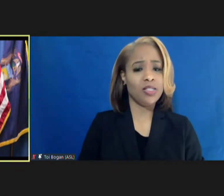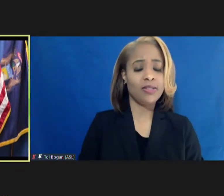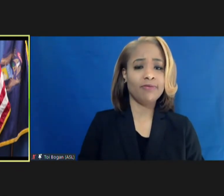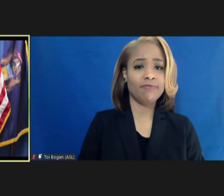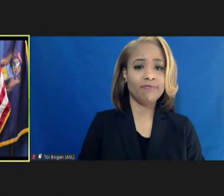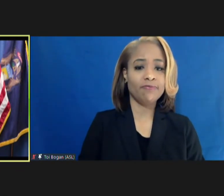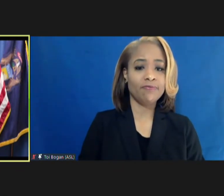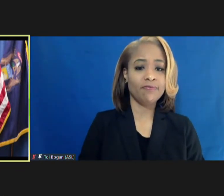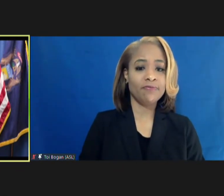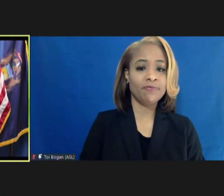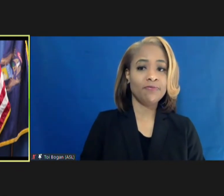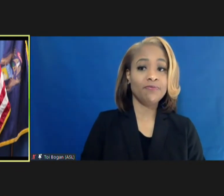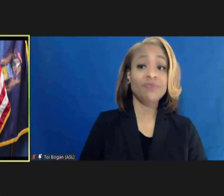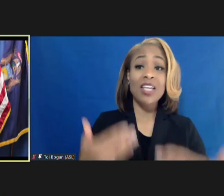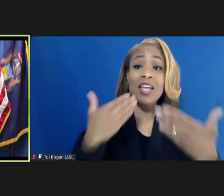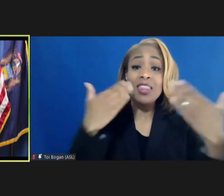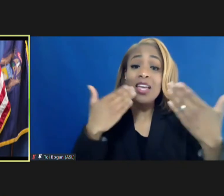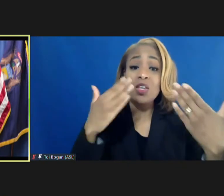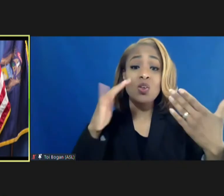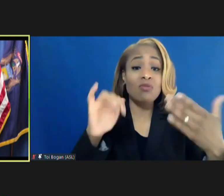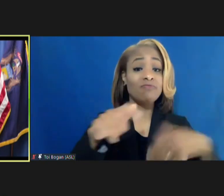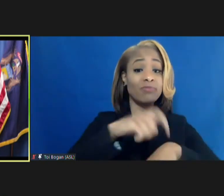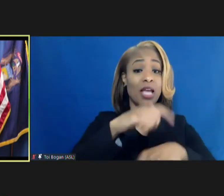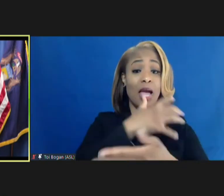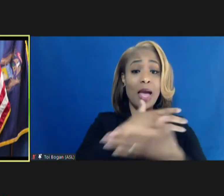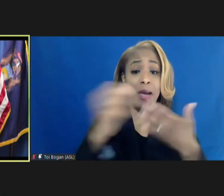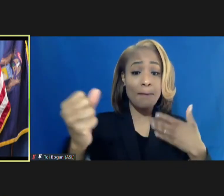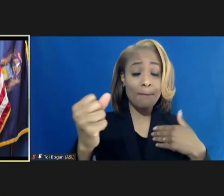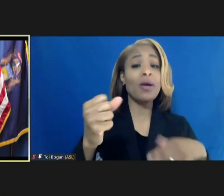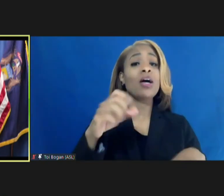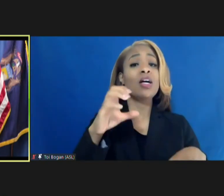Thank you, folks. We're at time, so we're going to call it for today, but